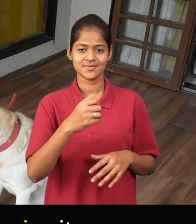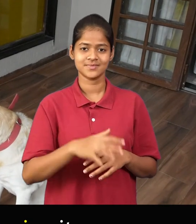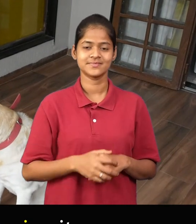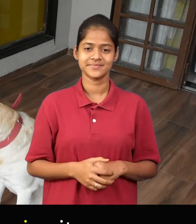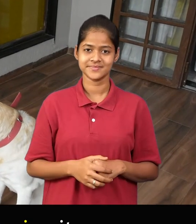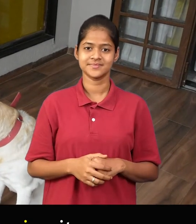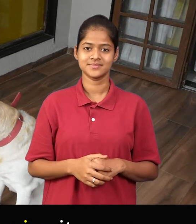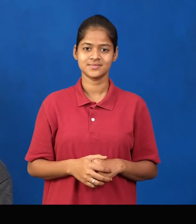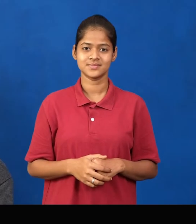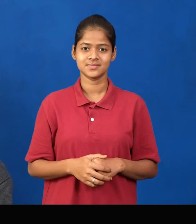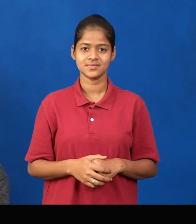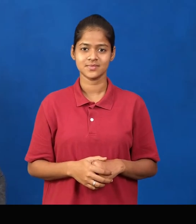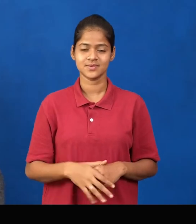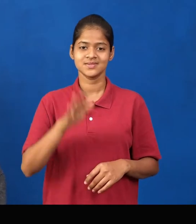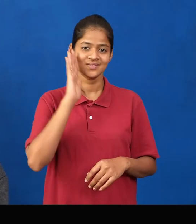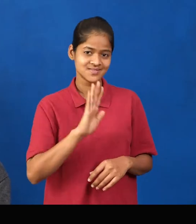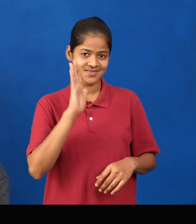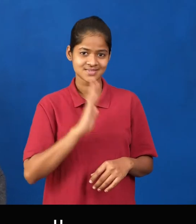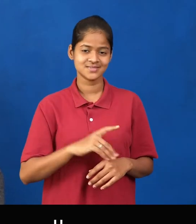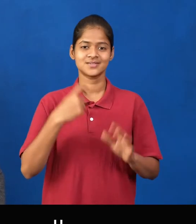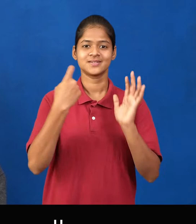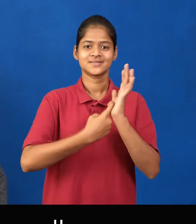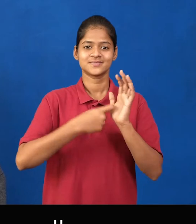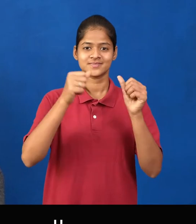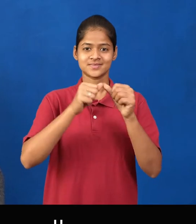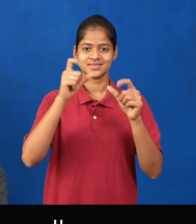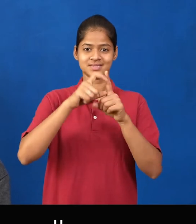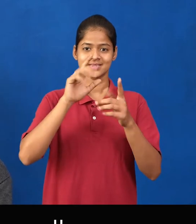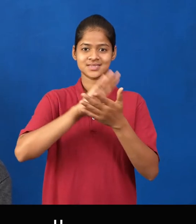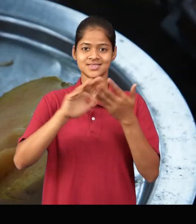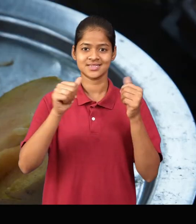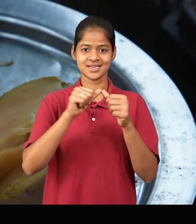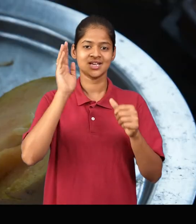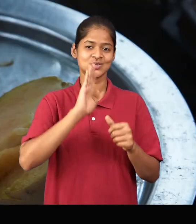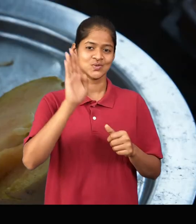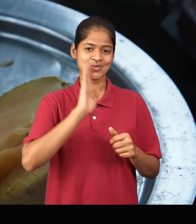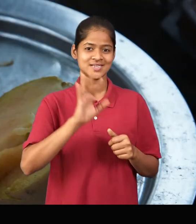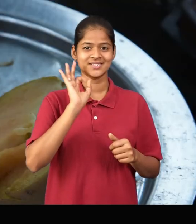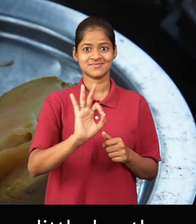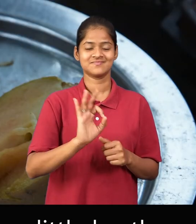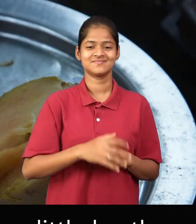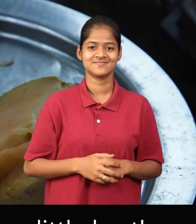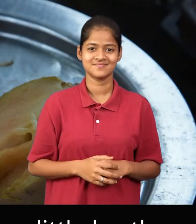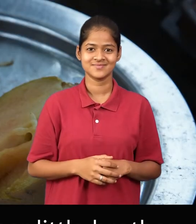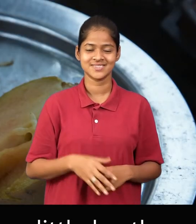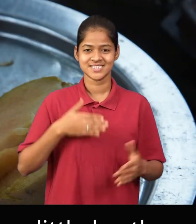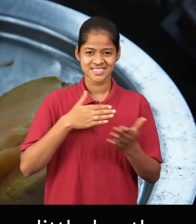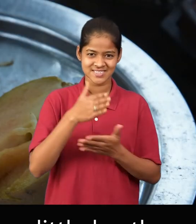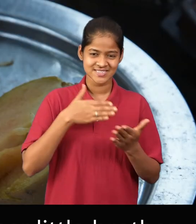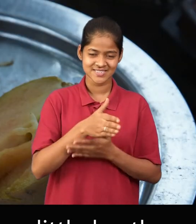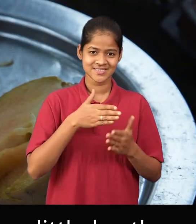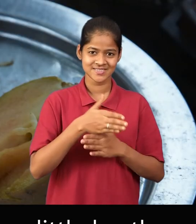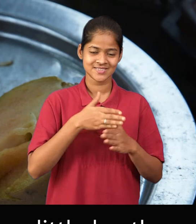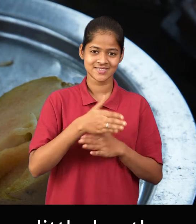its owner. Sing Radha sings well. Cut She cut the